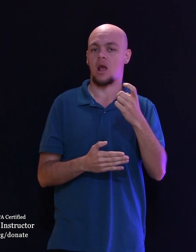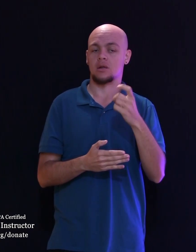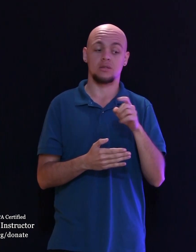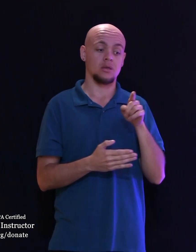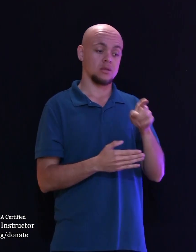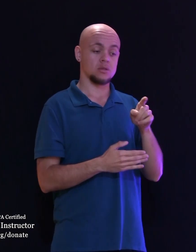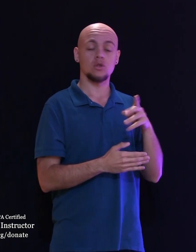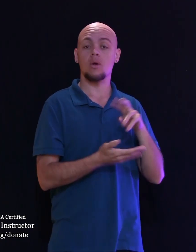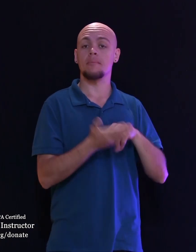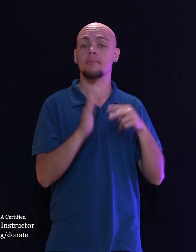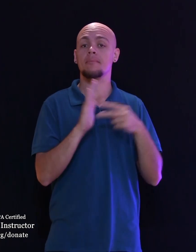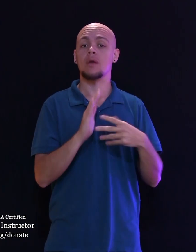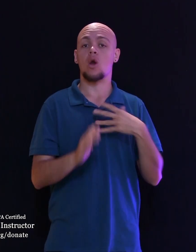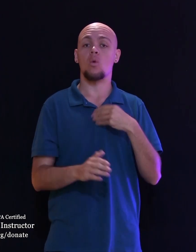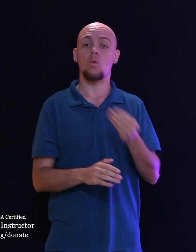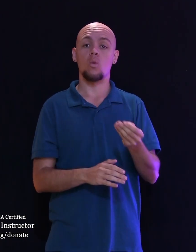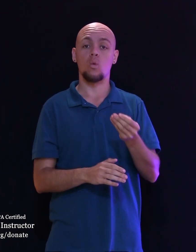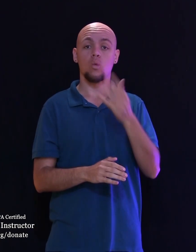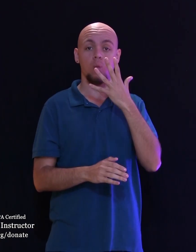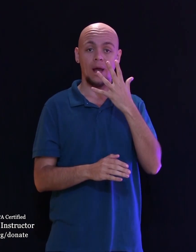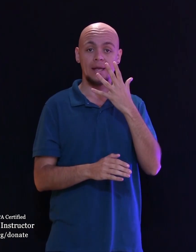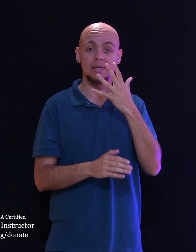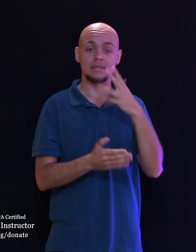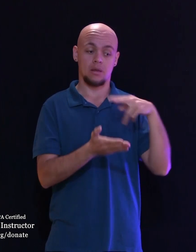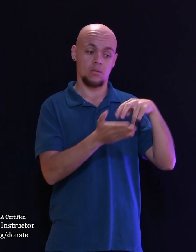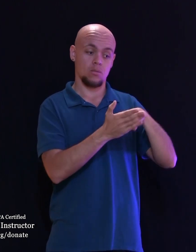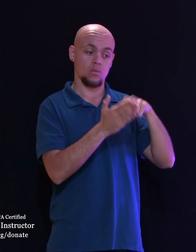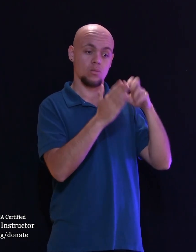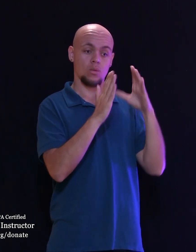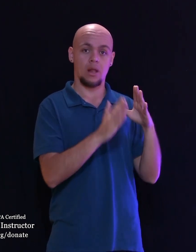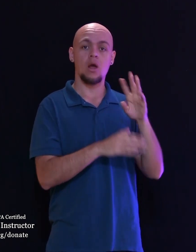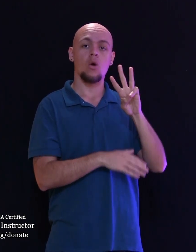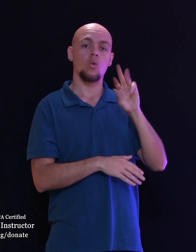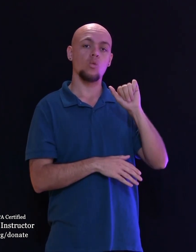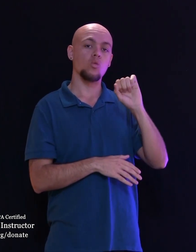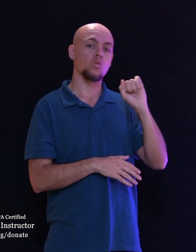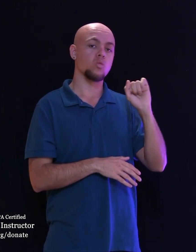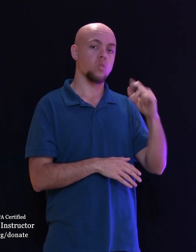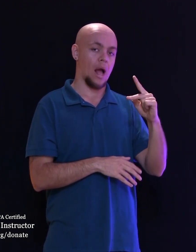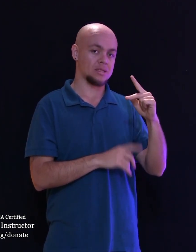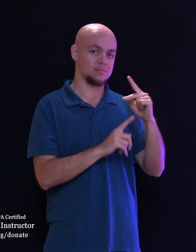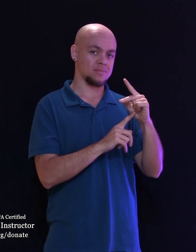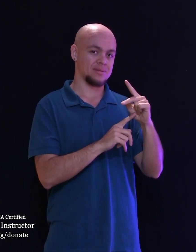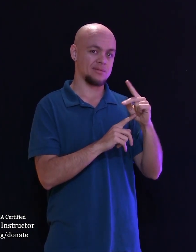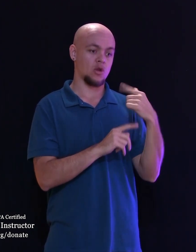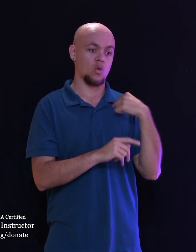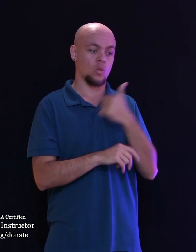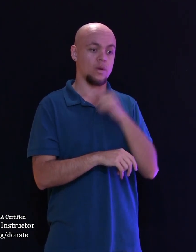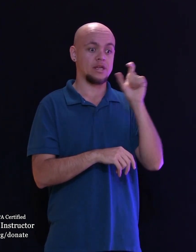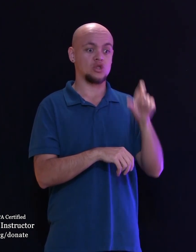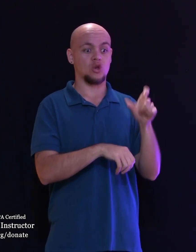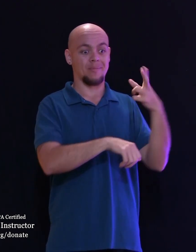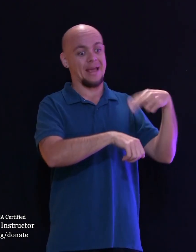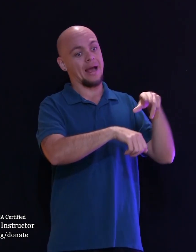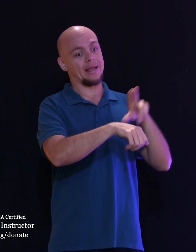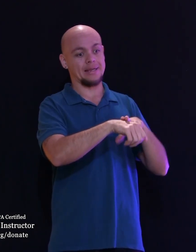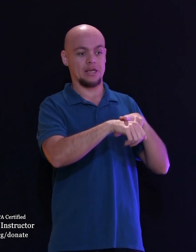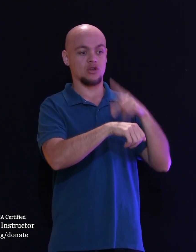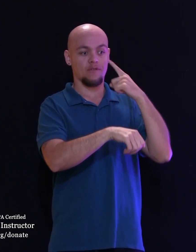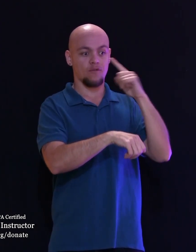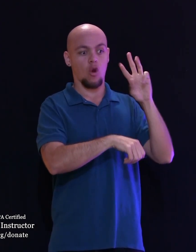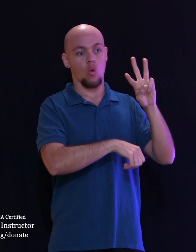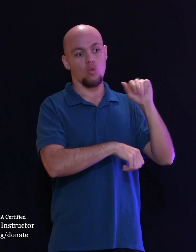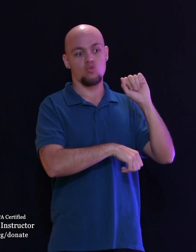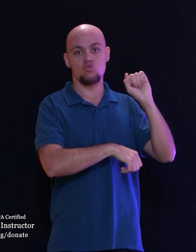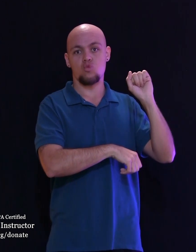Anglo-Protestants, white Anglo-Saxon Protestants, WASP. We're supposed to be a WASPy nation. And